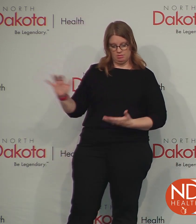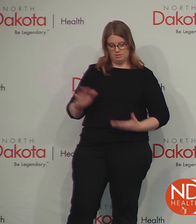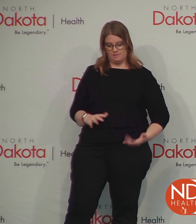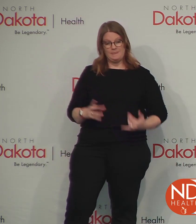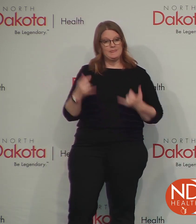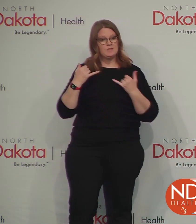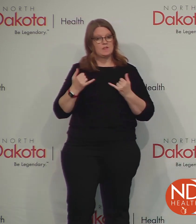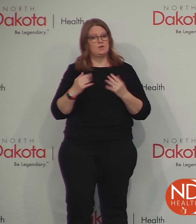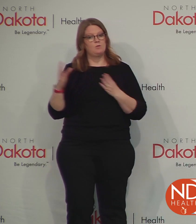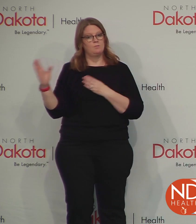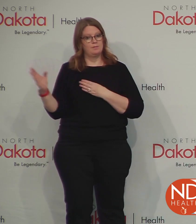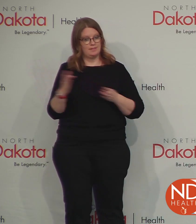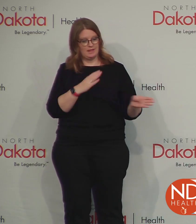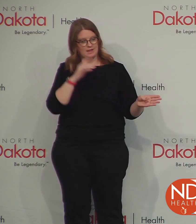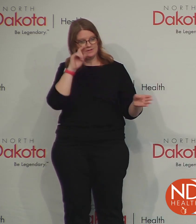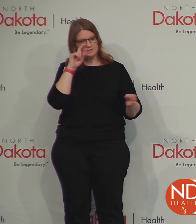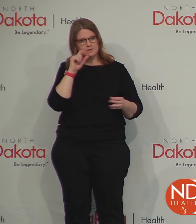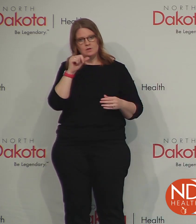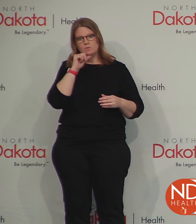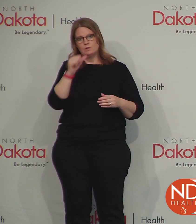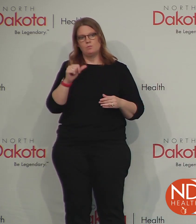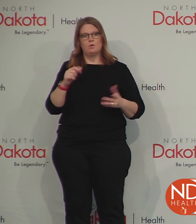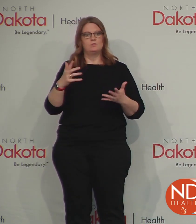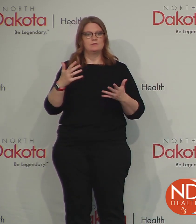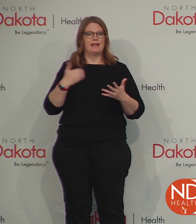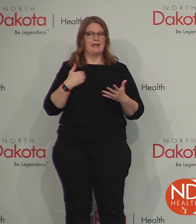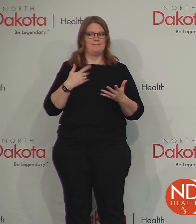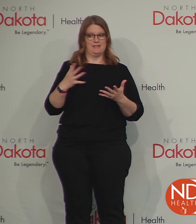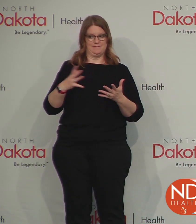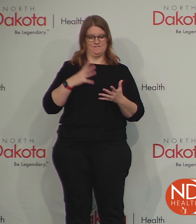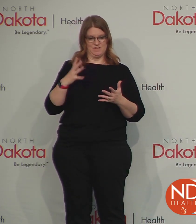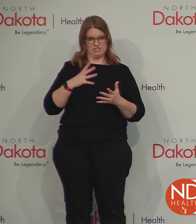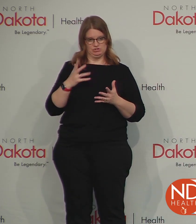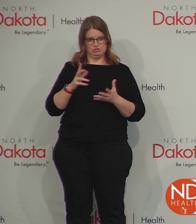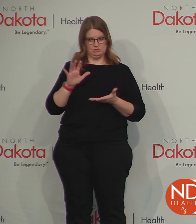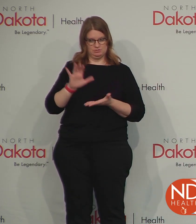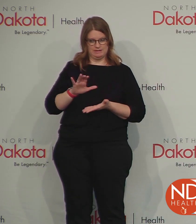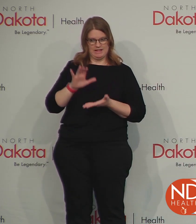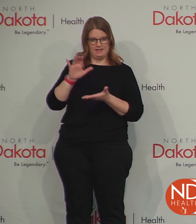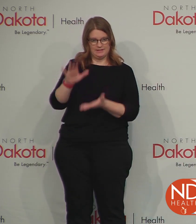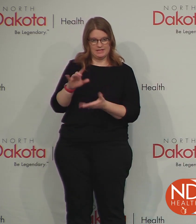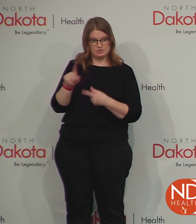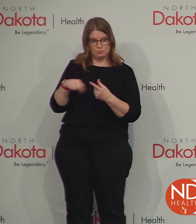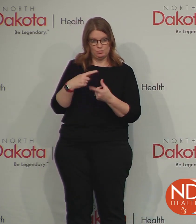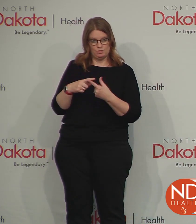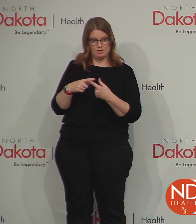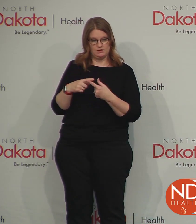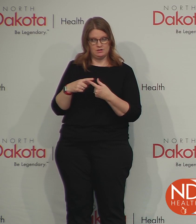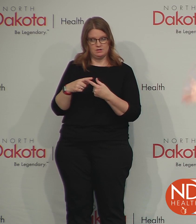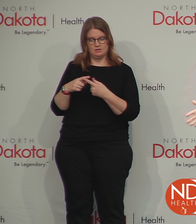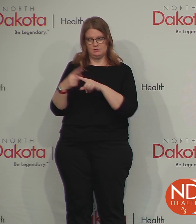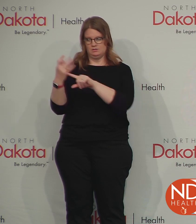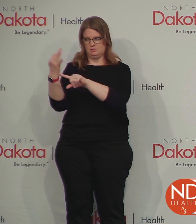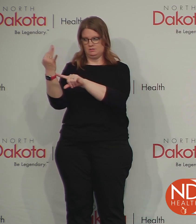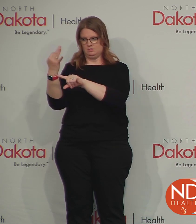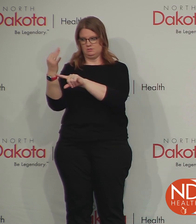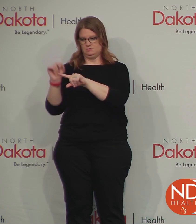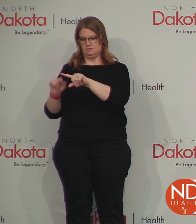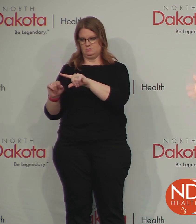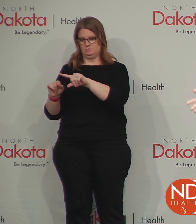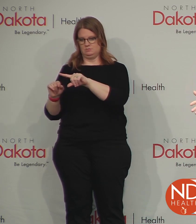that we will not receive our official allocation until Friday, the week before